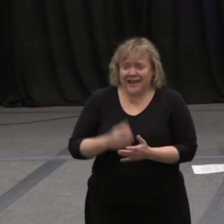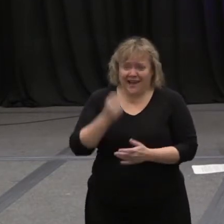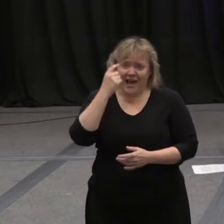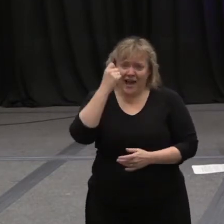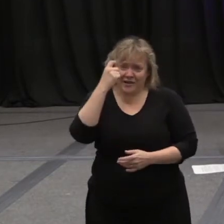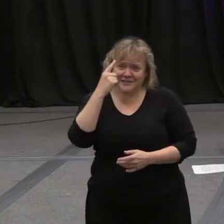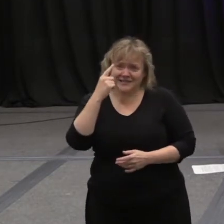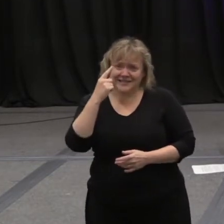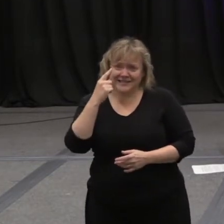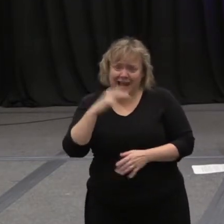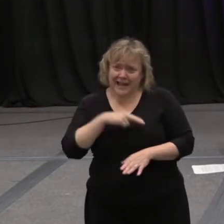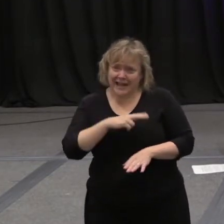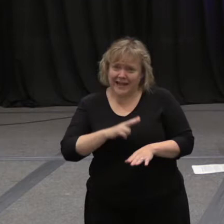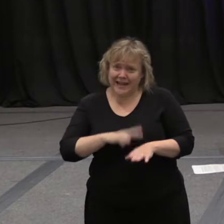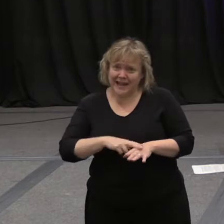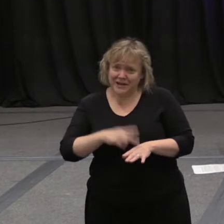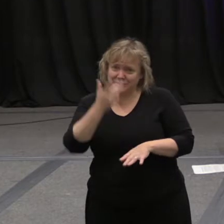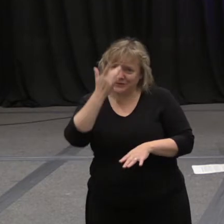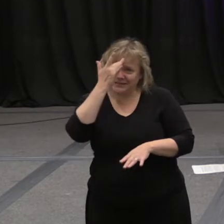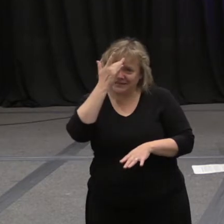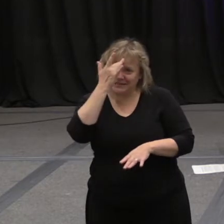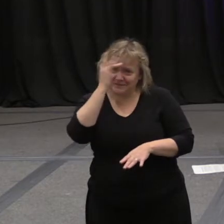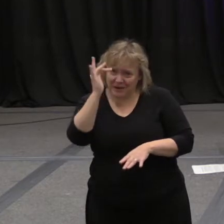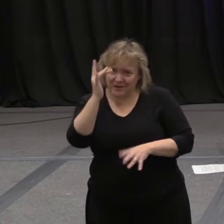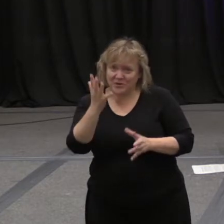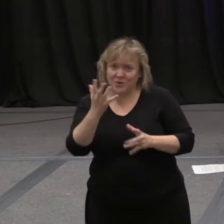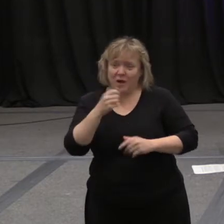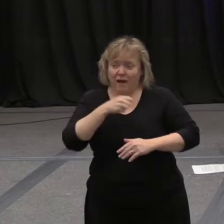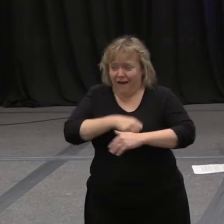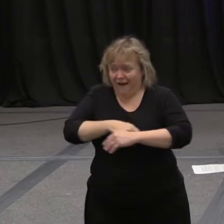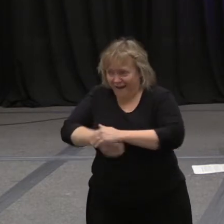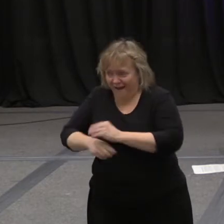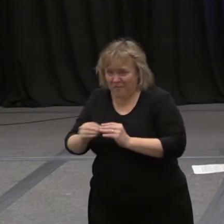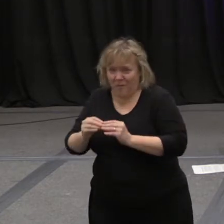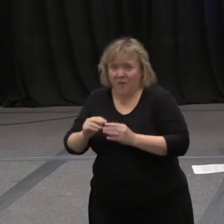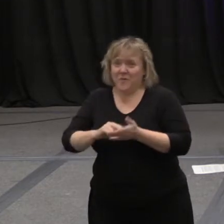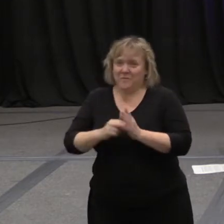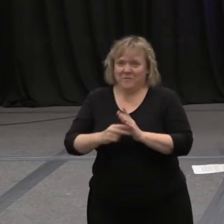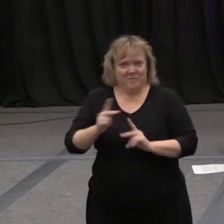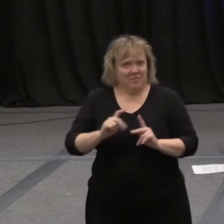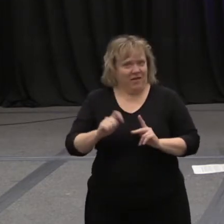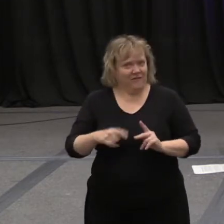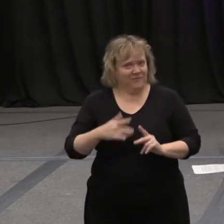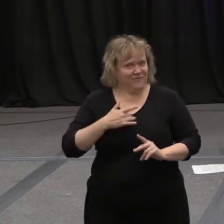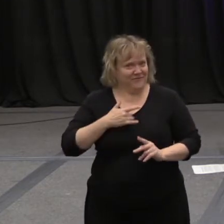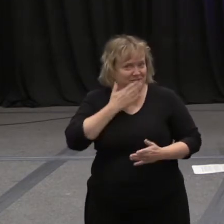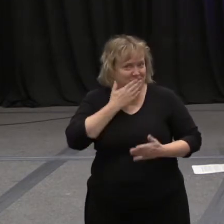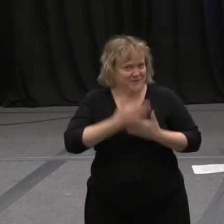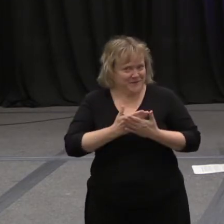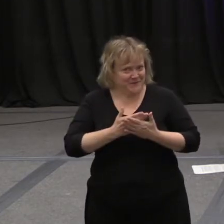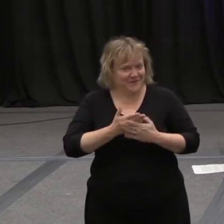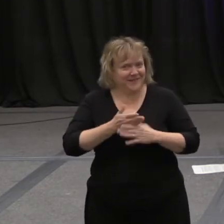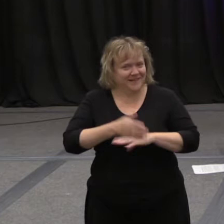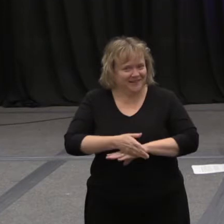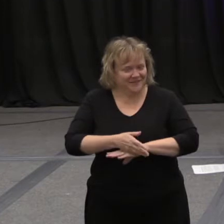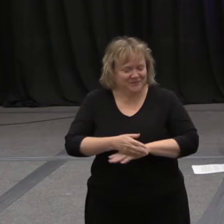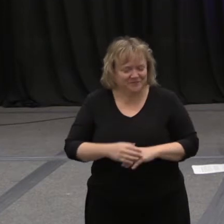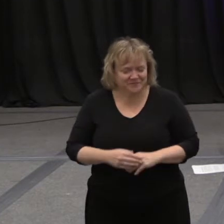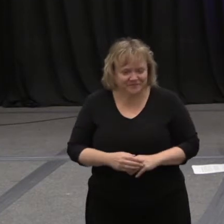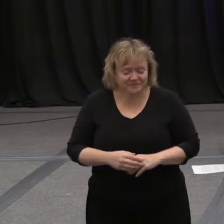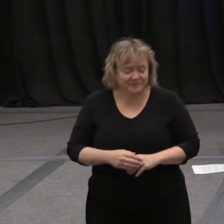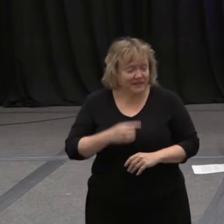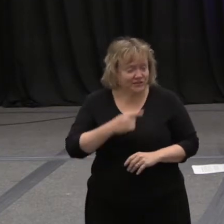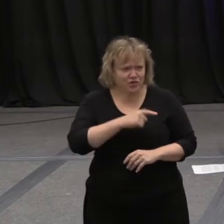smart. Because no woman would have a second baby if our brains did not work a certain way. Well, you were not in the delivery